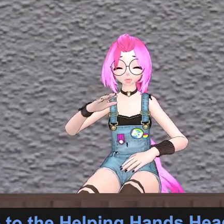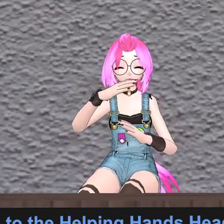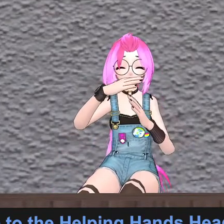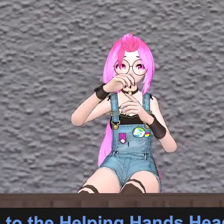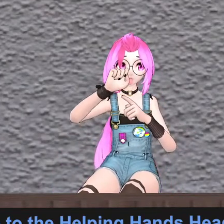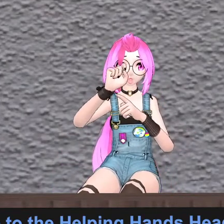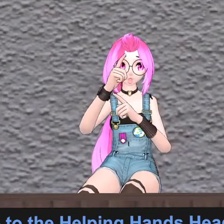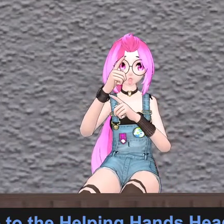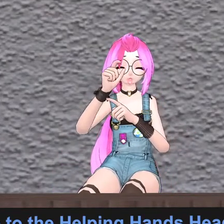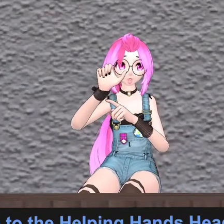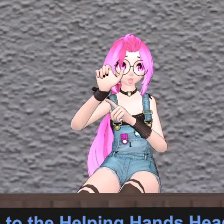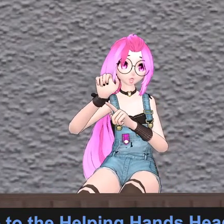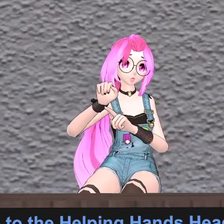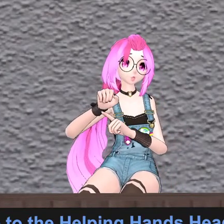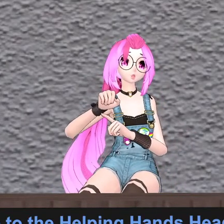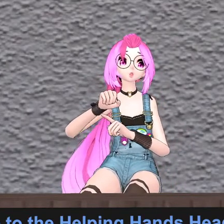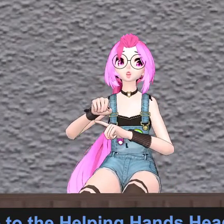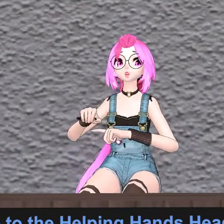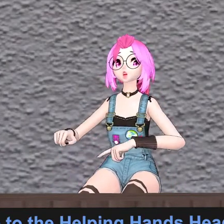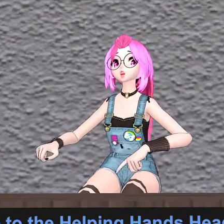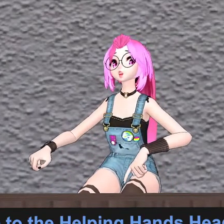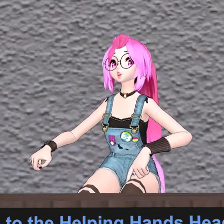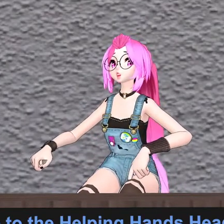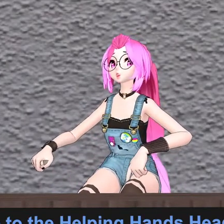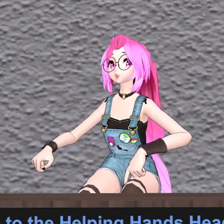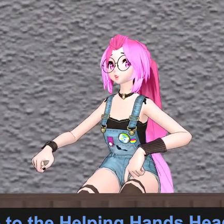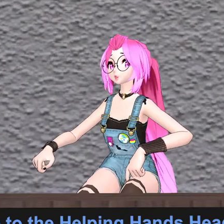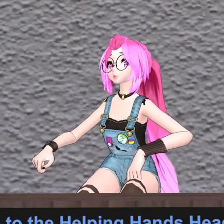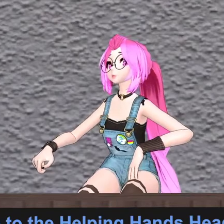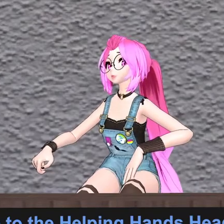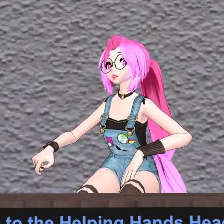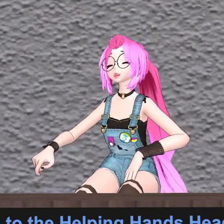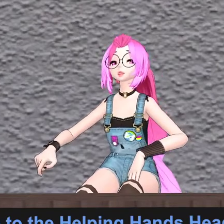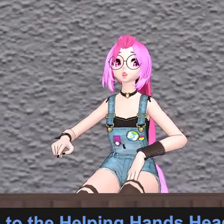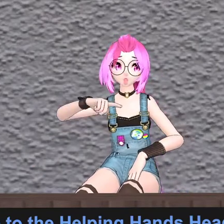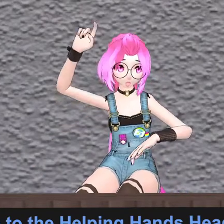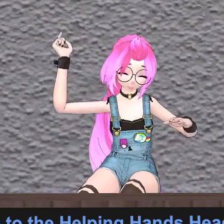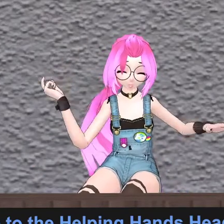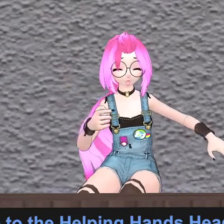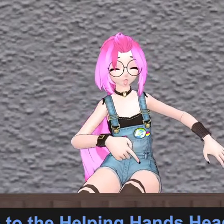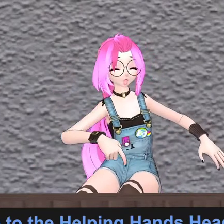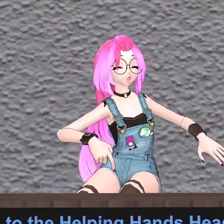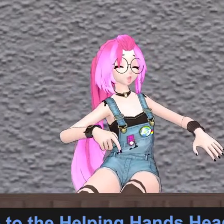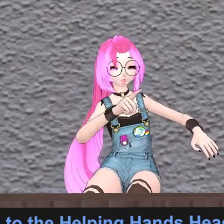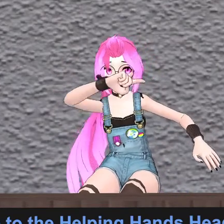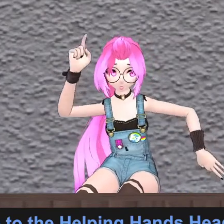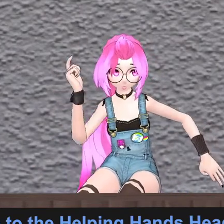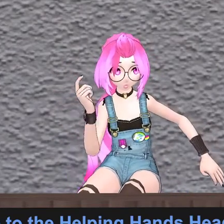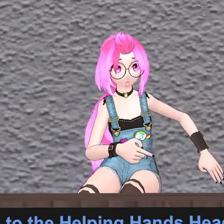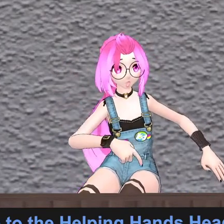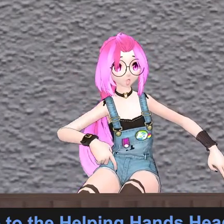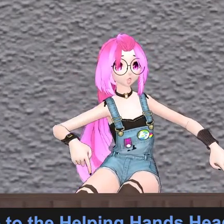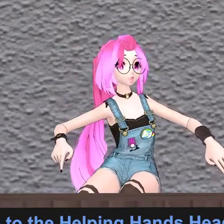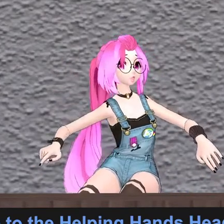Who can show me a sign? Texas. Put your back into it. There you go. Texas. Texas.